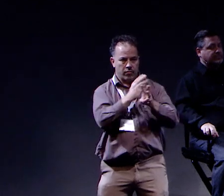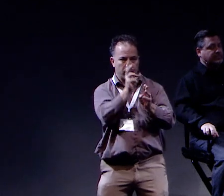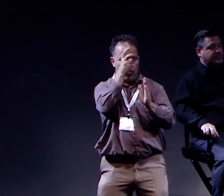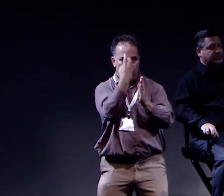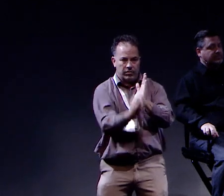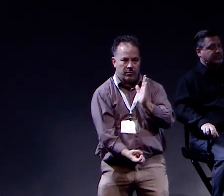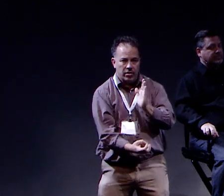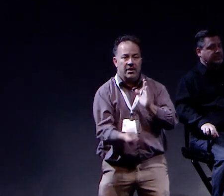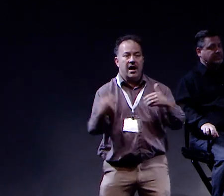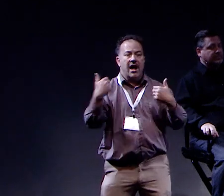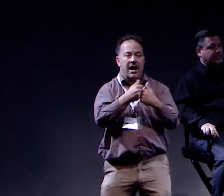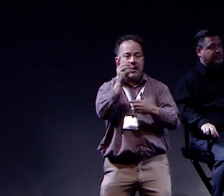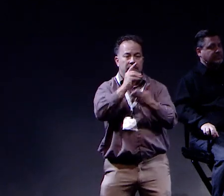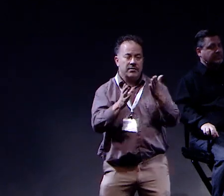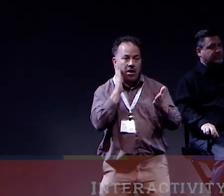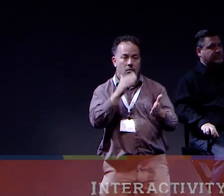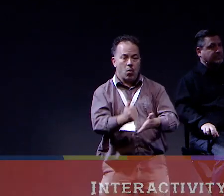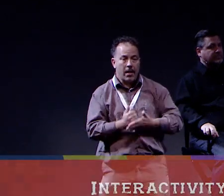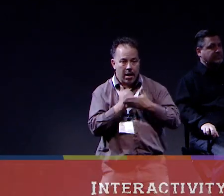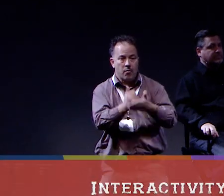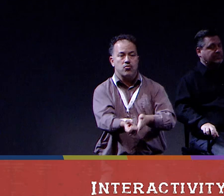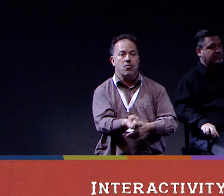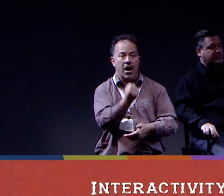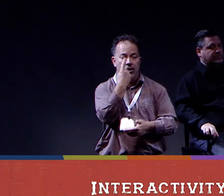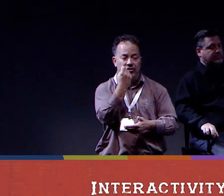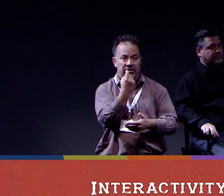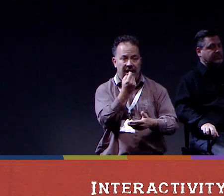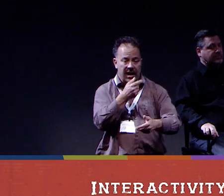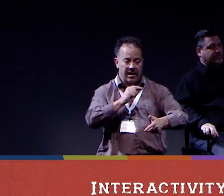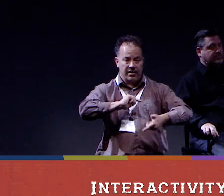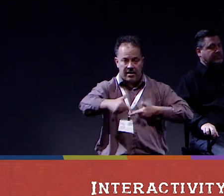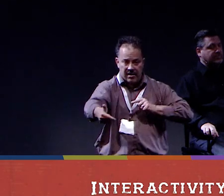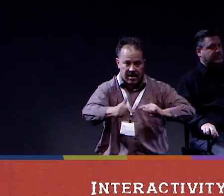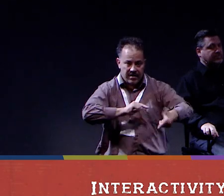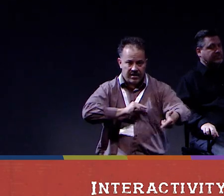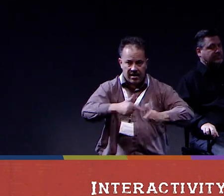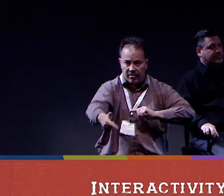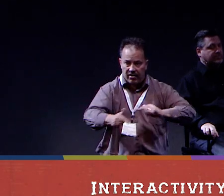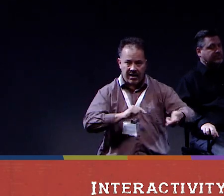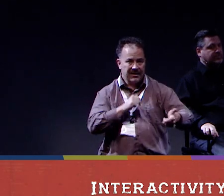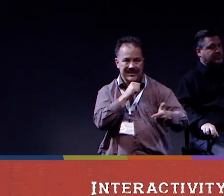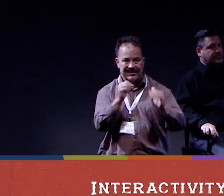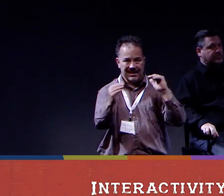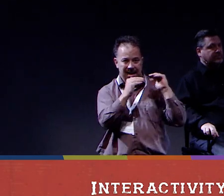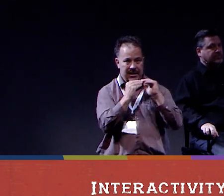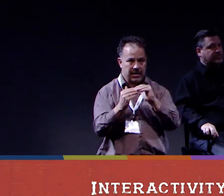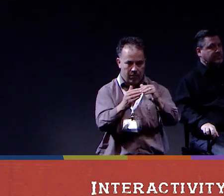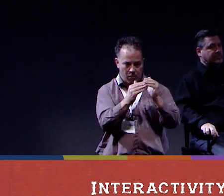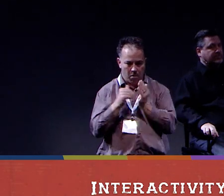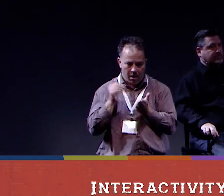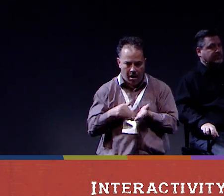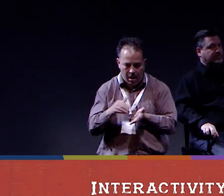A game designer will help you understand that interactivity does not equal repeatability.